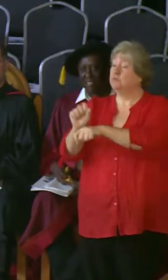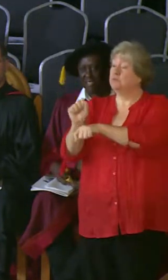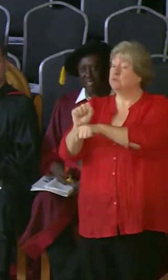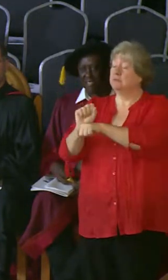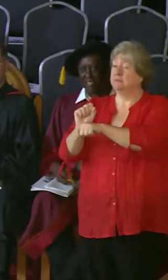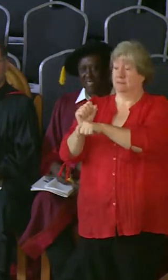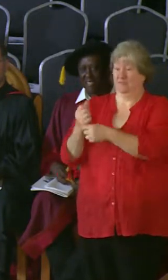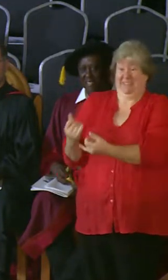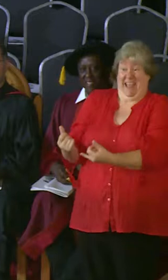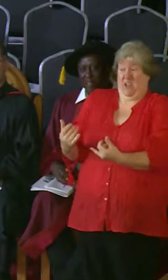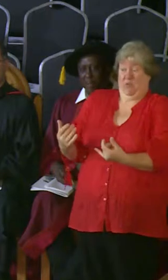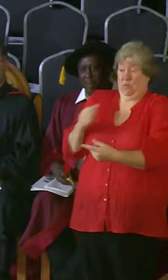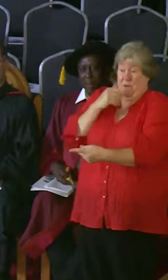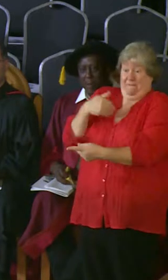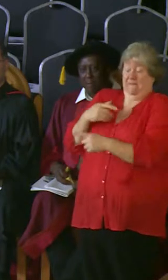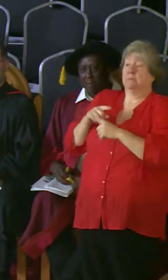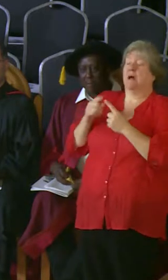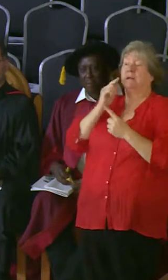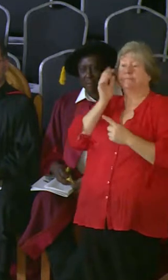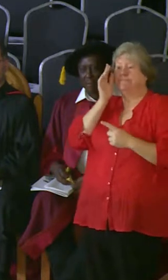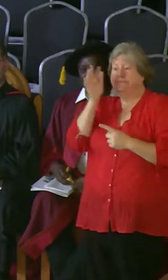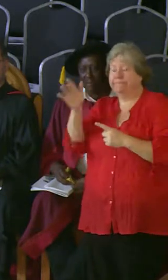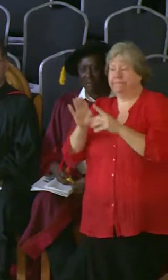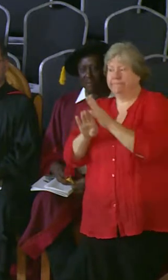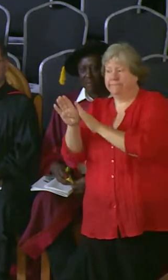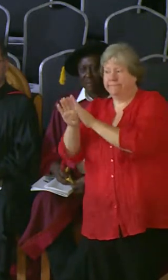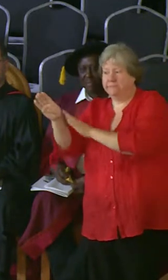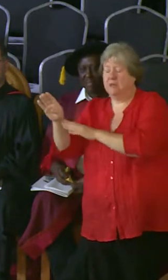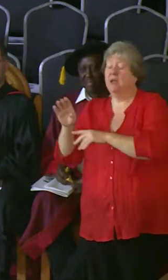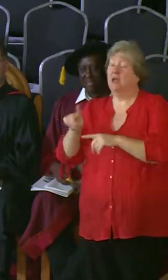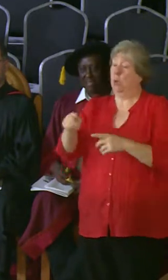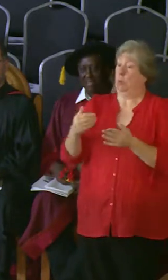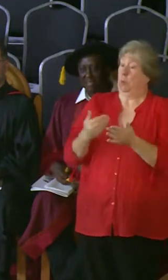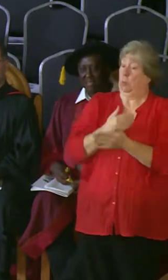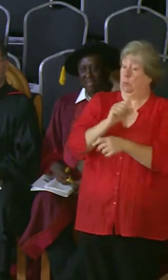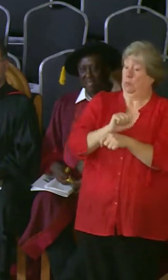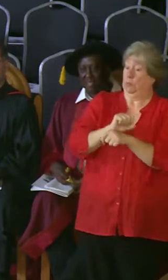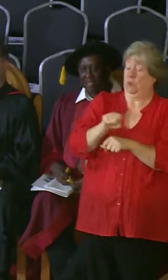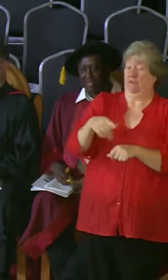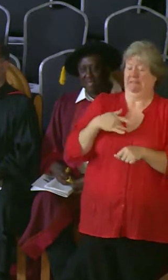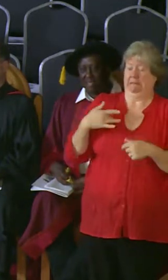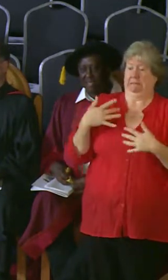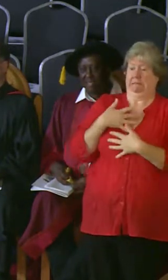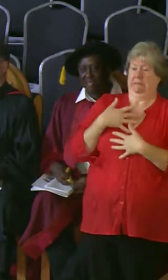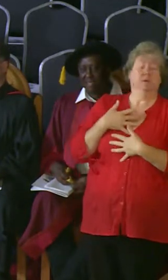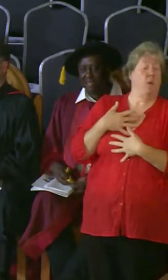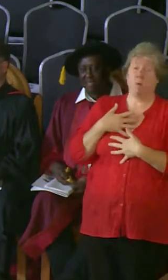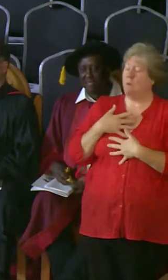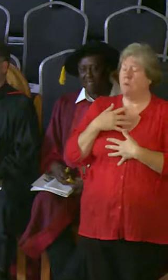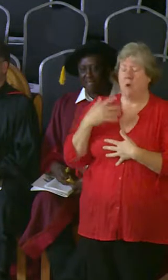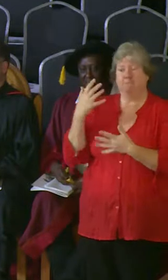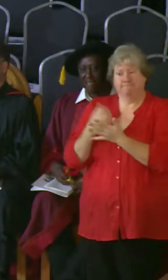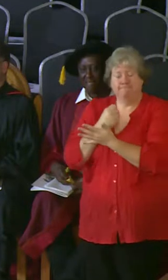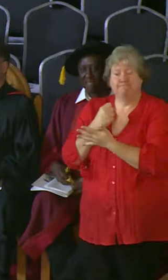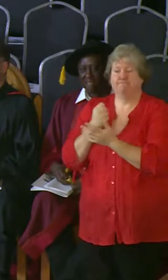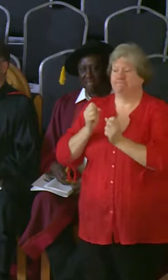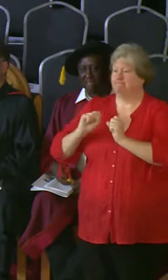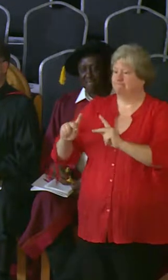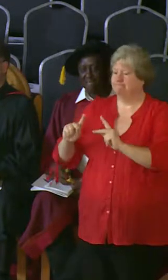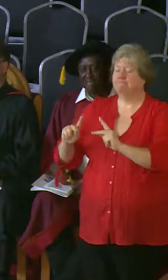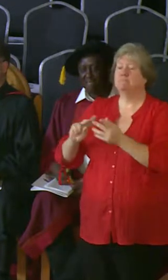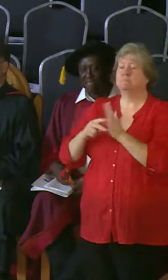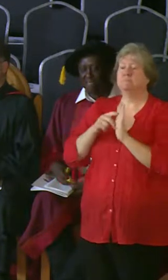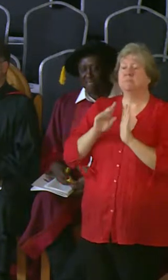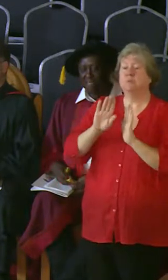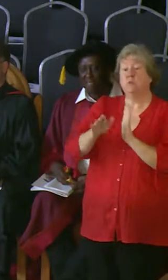Taking on new challenges can be daunting, but don't fear it, embrace it. View it as an opportunity to expand